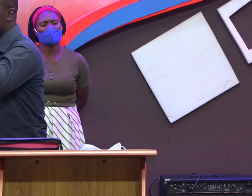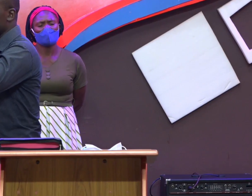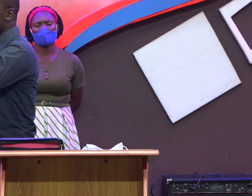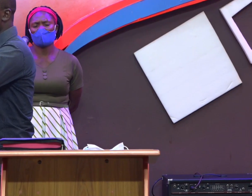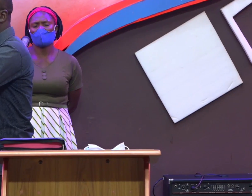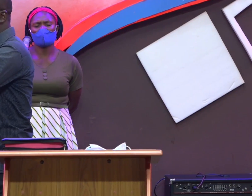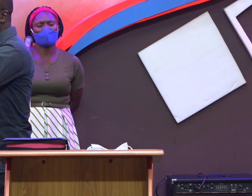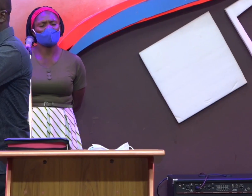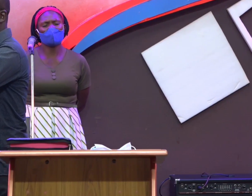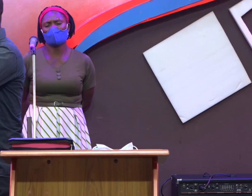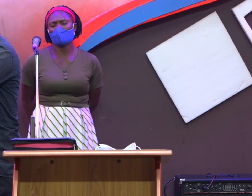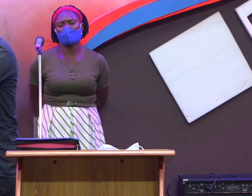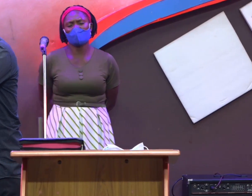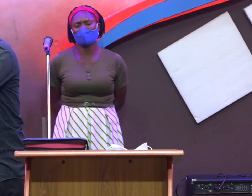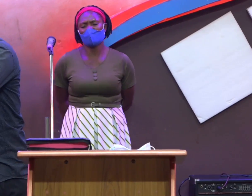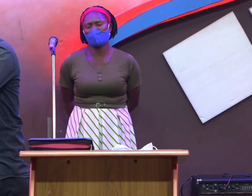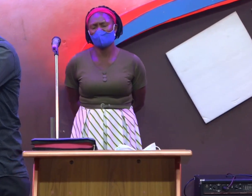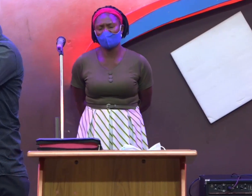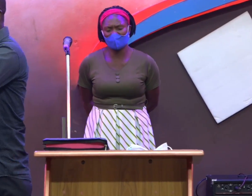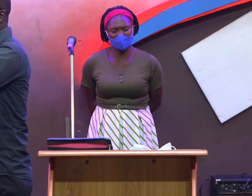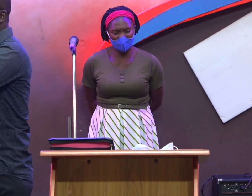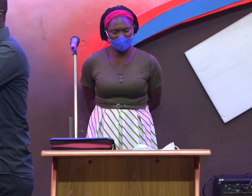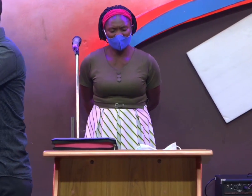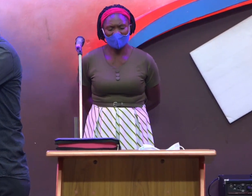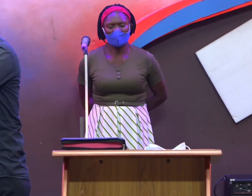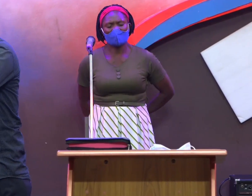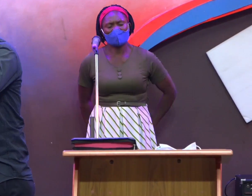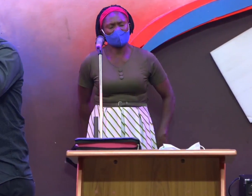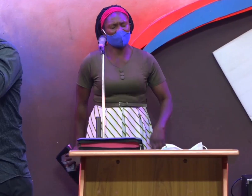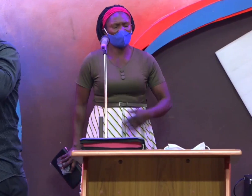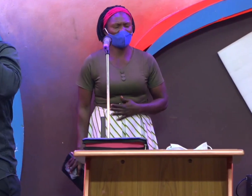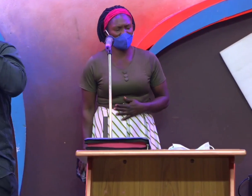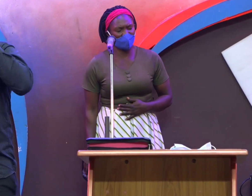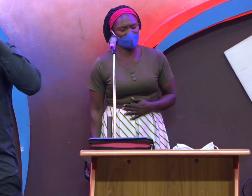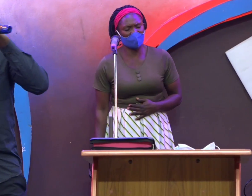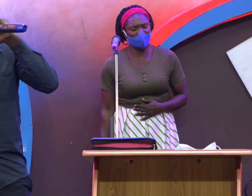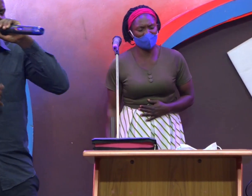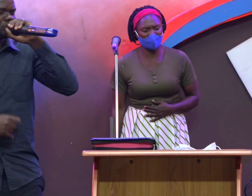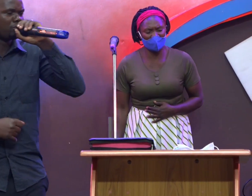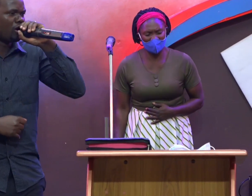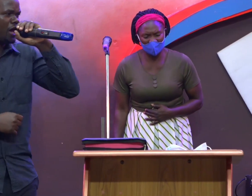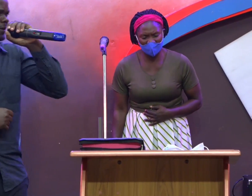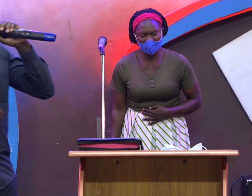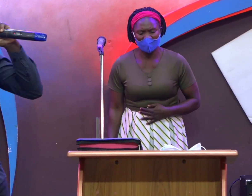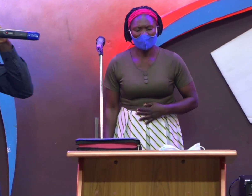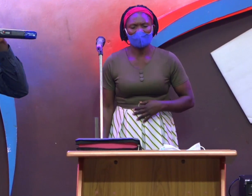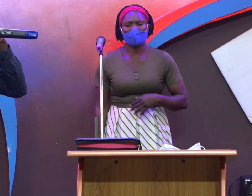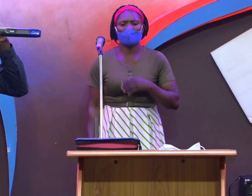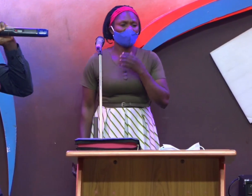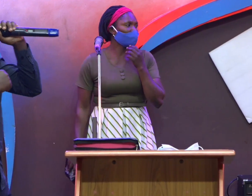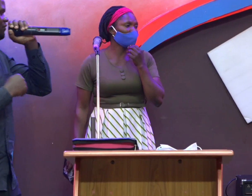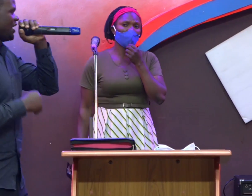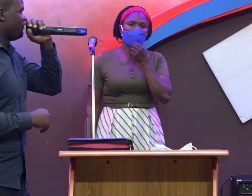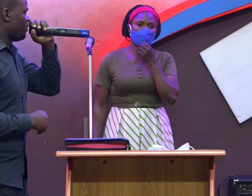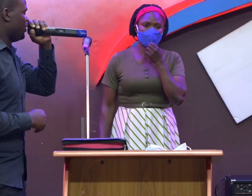joining us, Heavenly King of Glory. That grace continue flowing, let that grace continue flowing, Heavenly Lord, that today, Heavenly King of Glory,